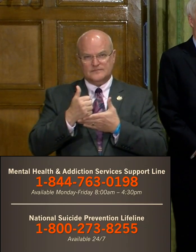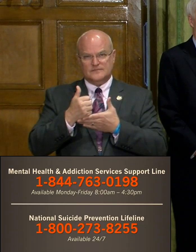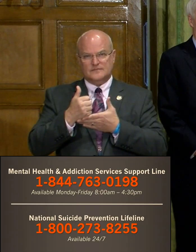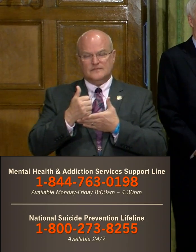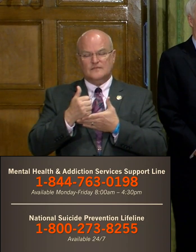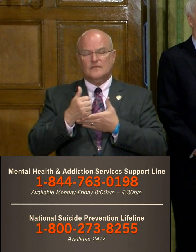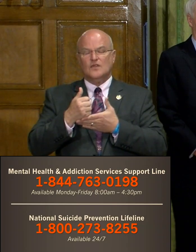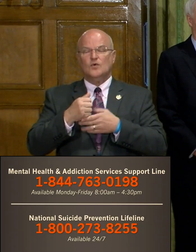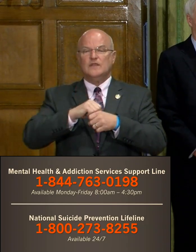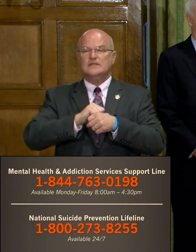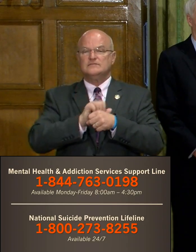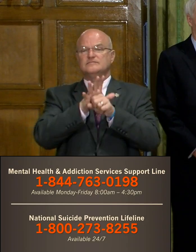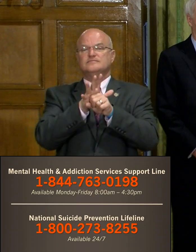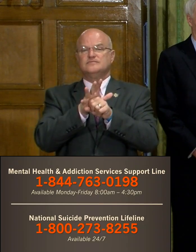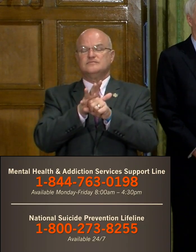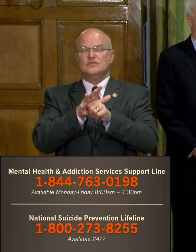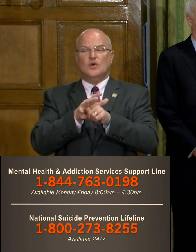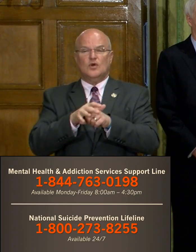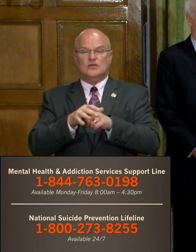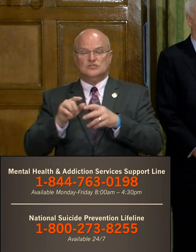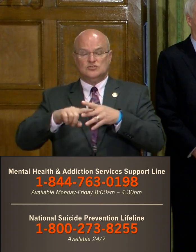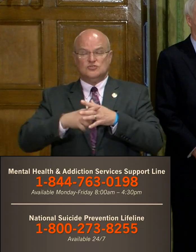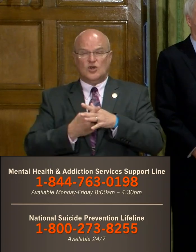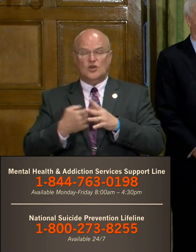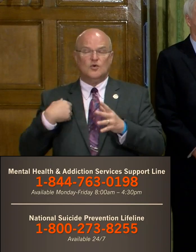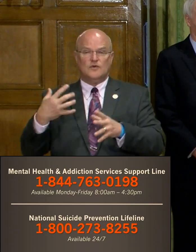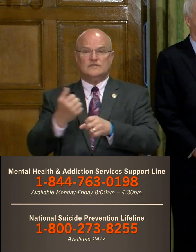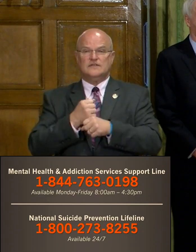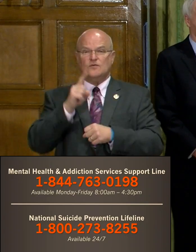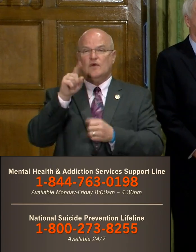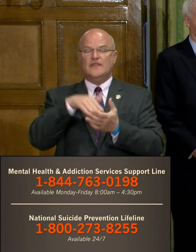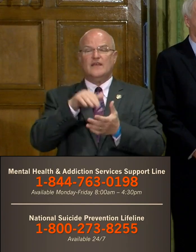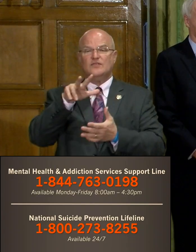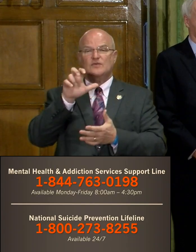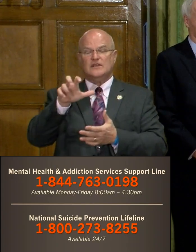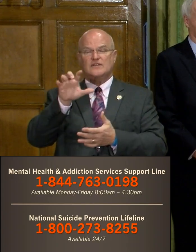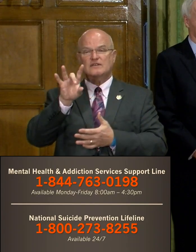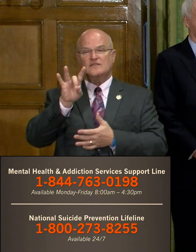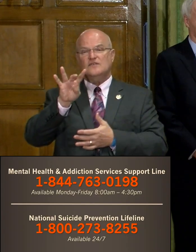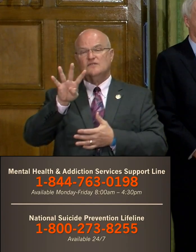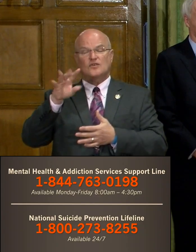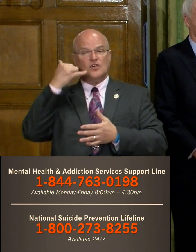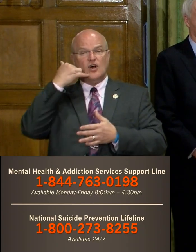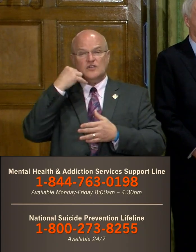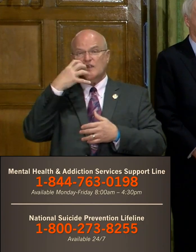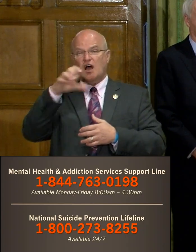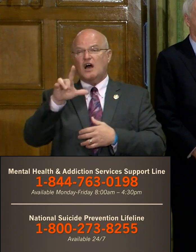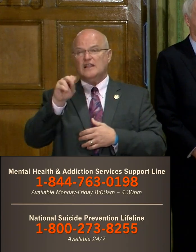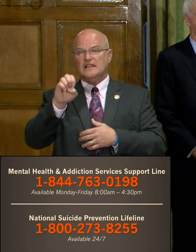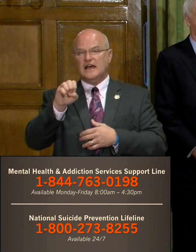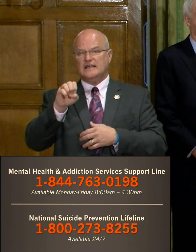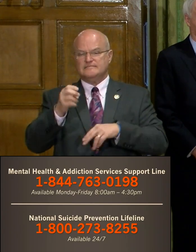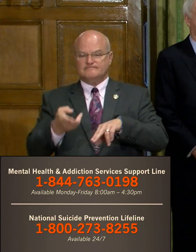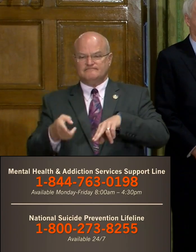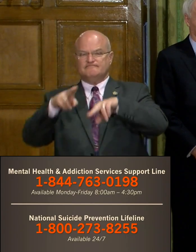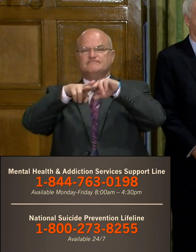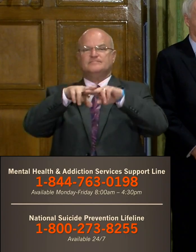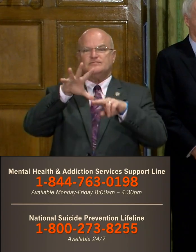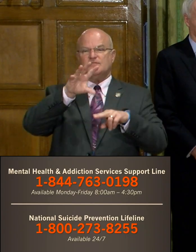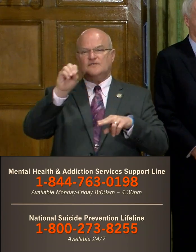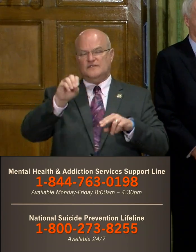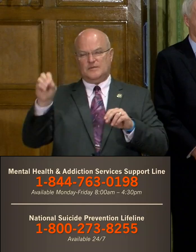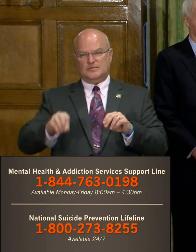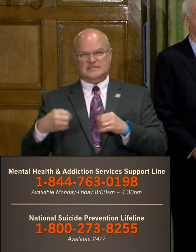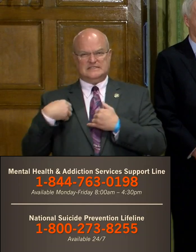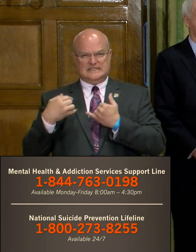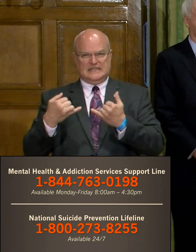the pandemic started, we've received 3,148 calls to the hotline. That's an almost 50% increase in calls